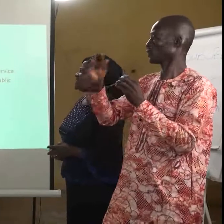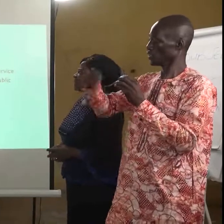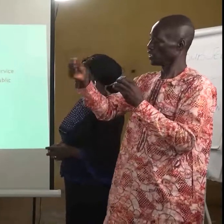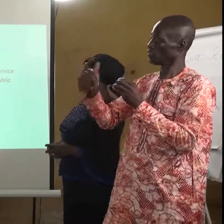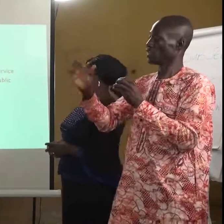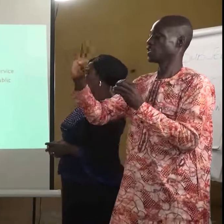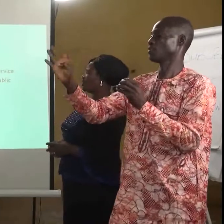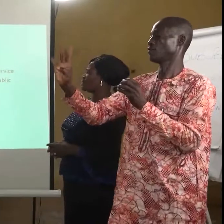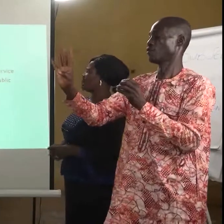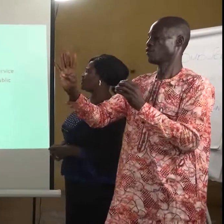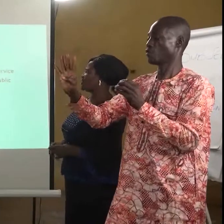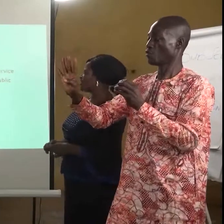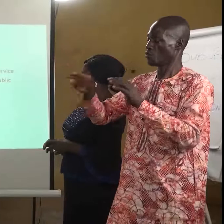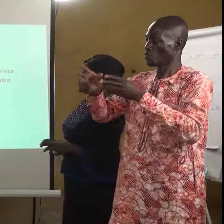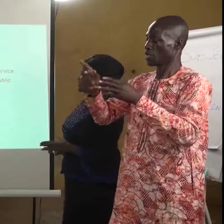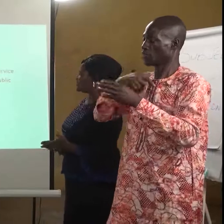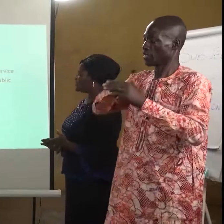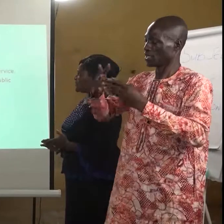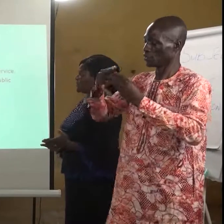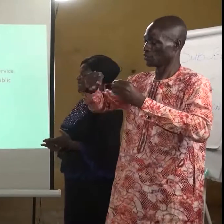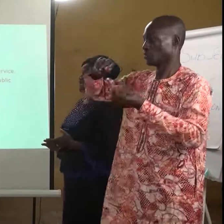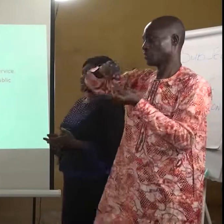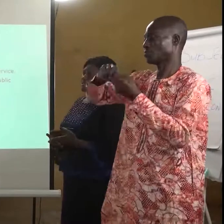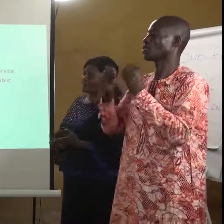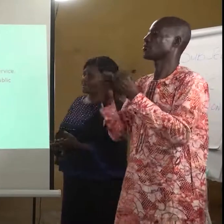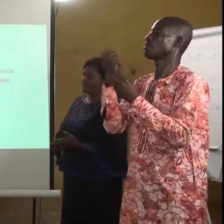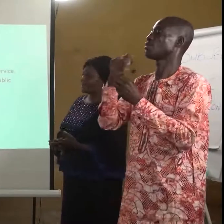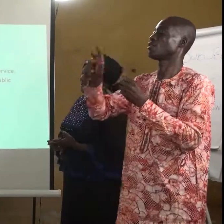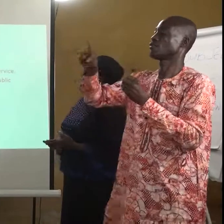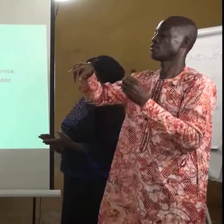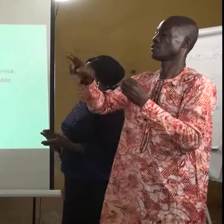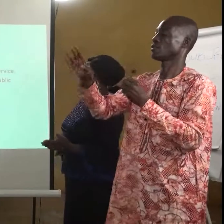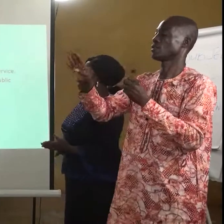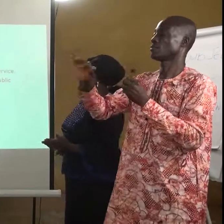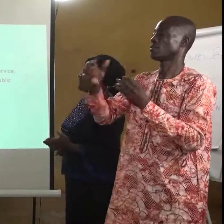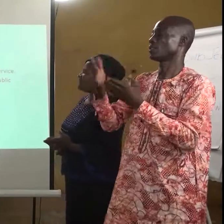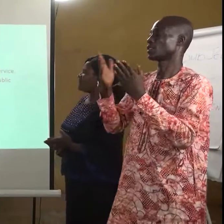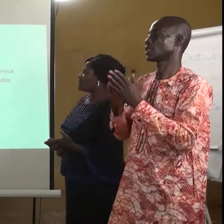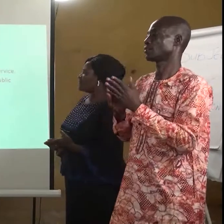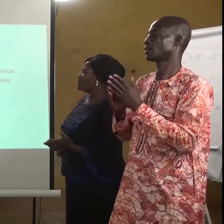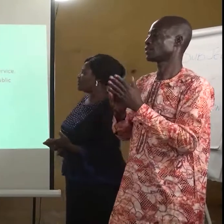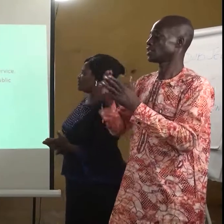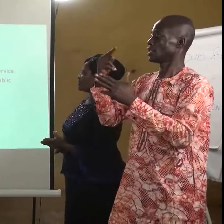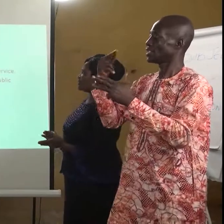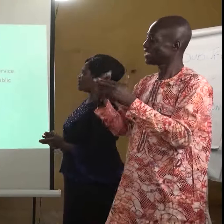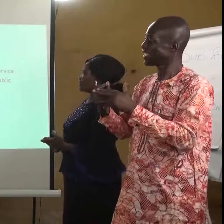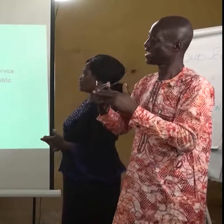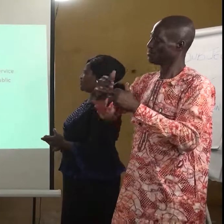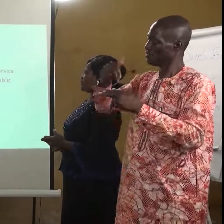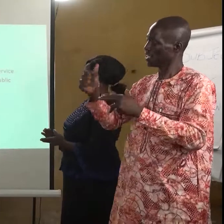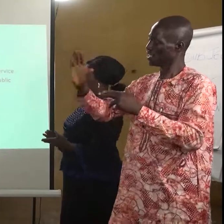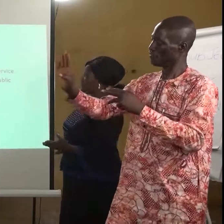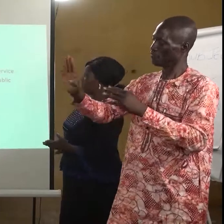give any false solution to the shortcomings of the public service. Give any false solutions to